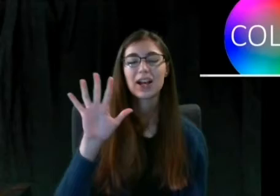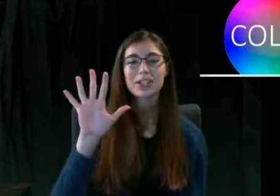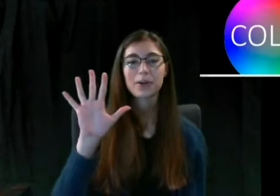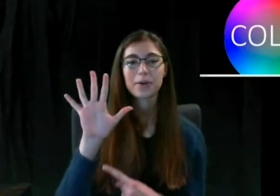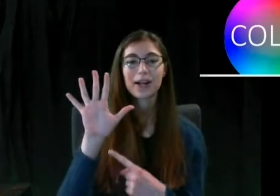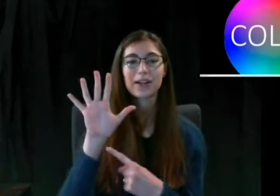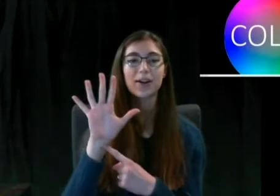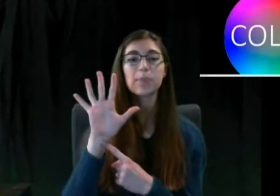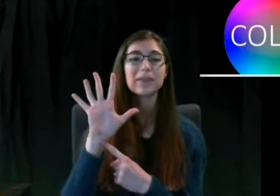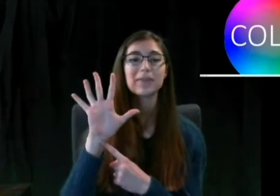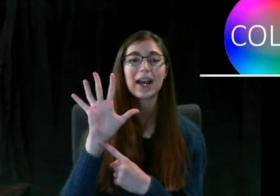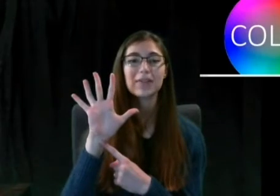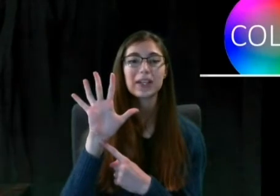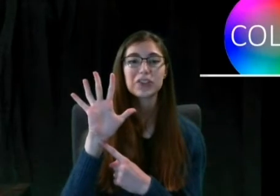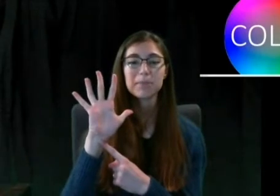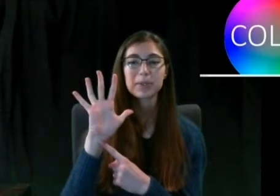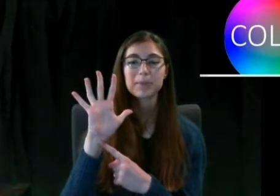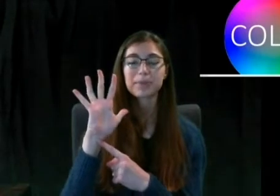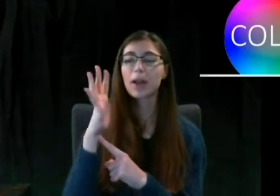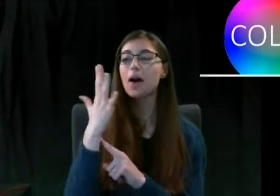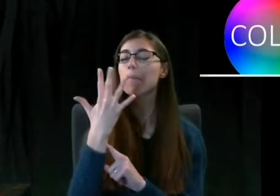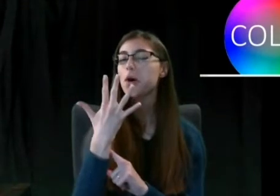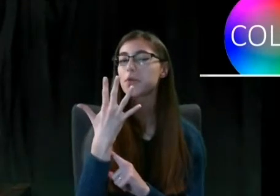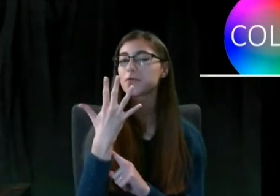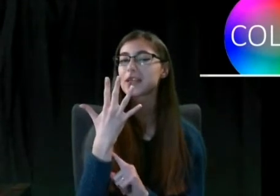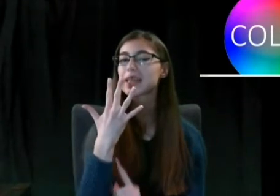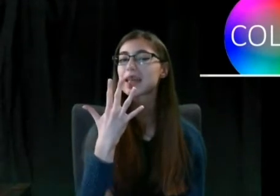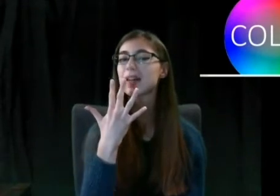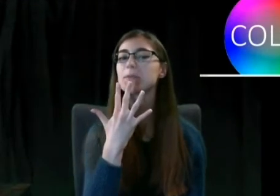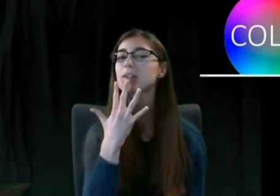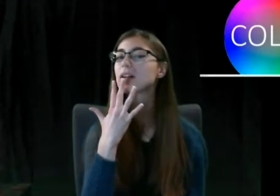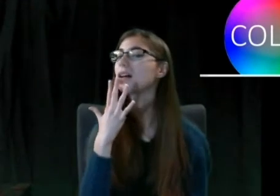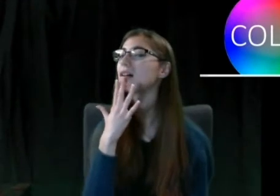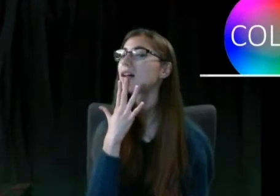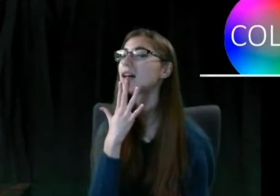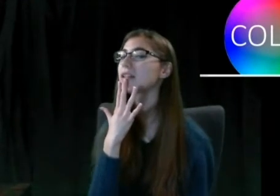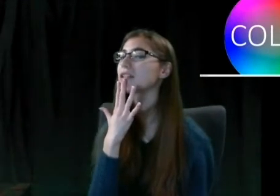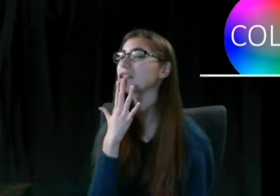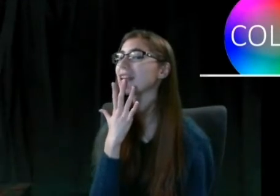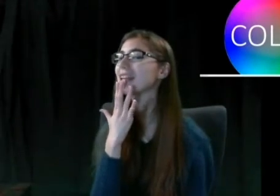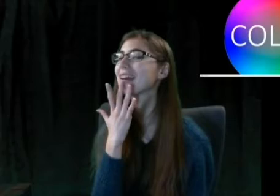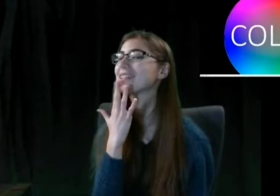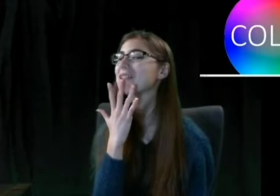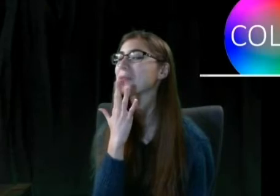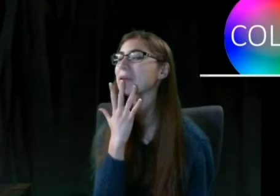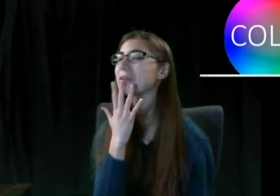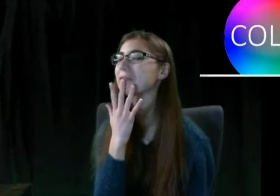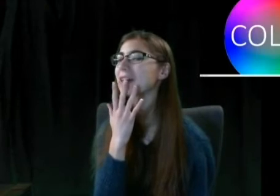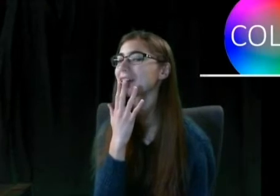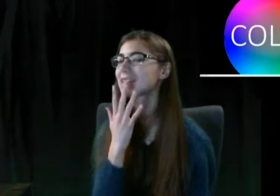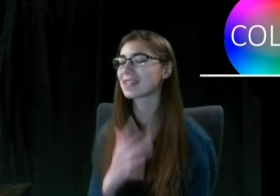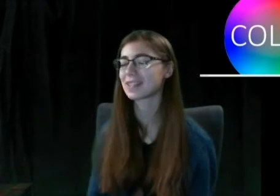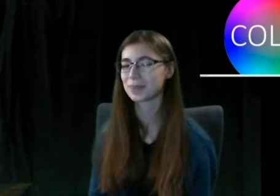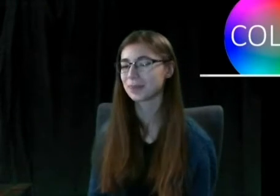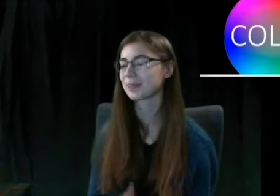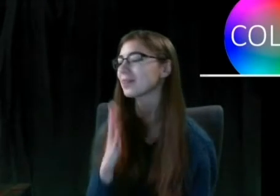So an open 5-hand shape, palm facing you, on your chin, and you wiggle your fingers.